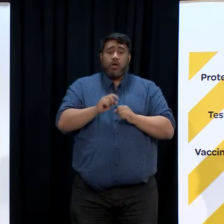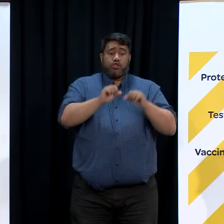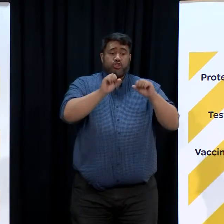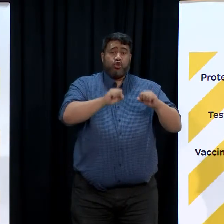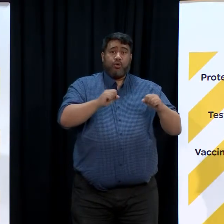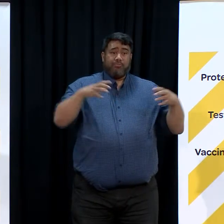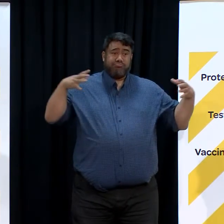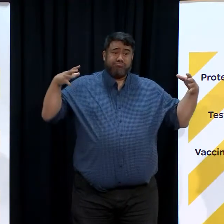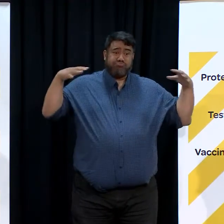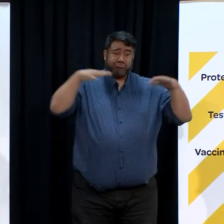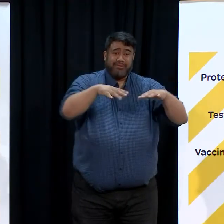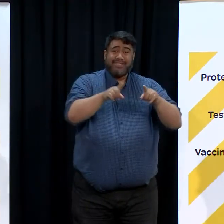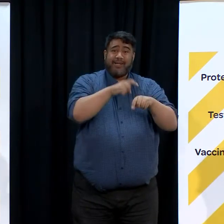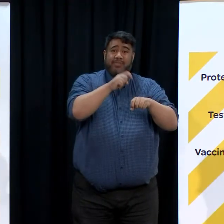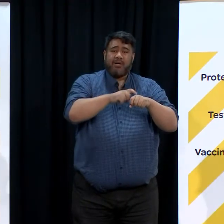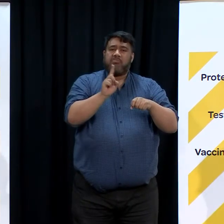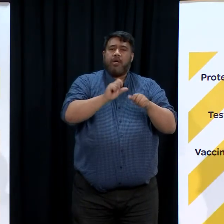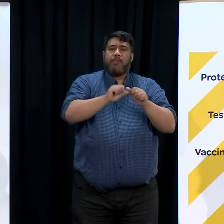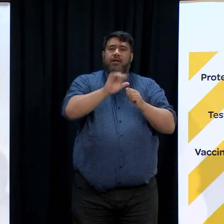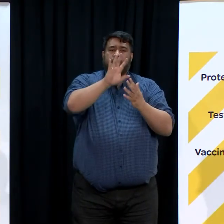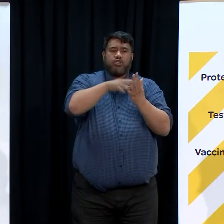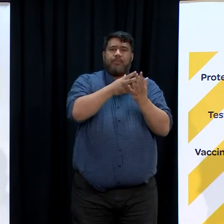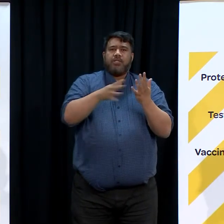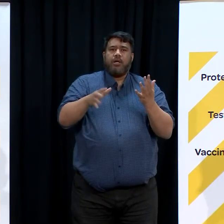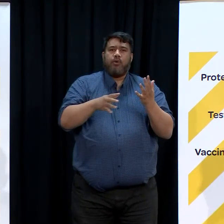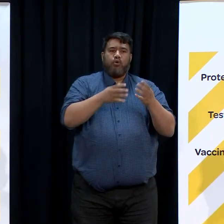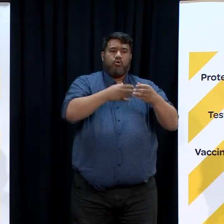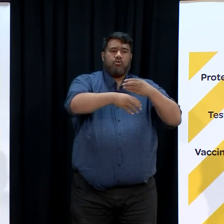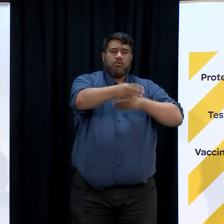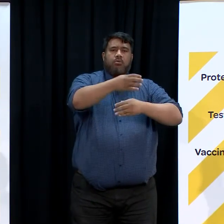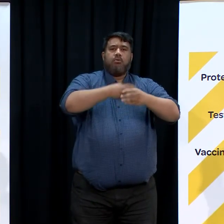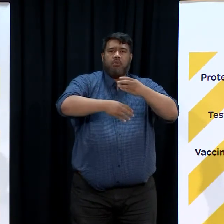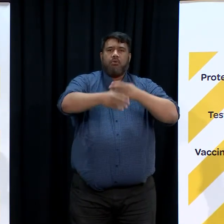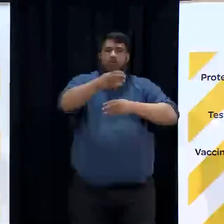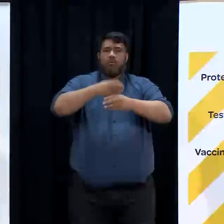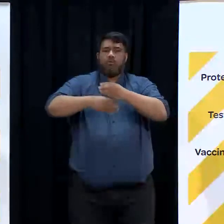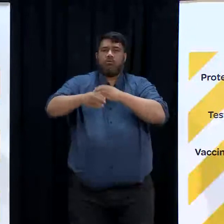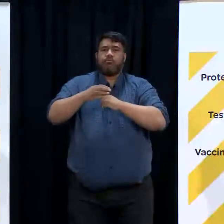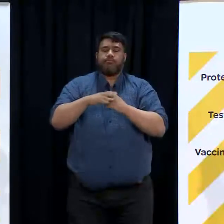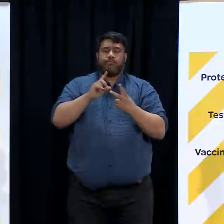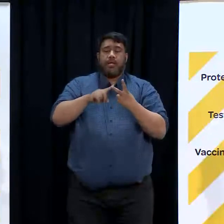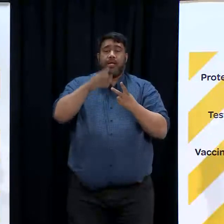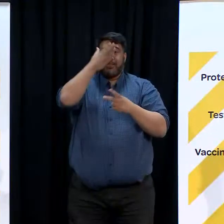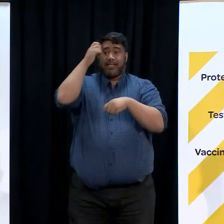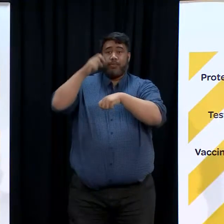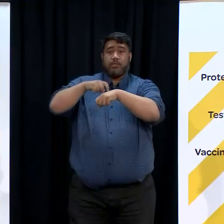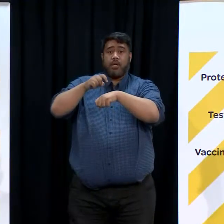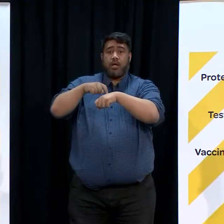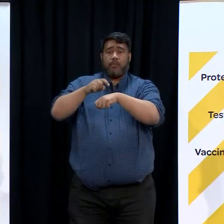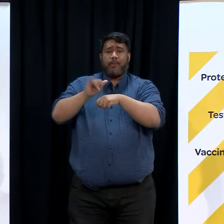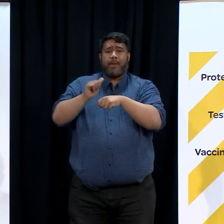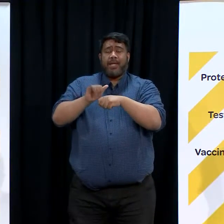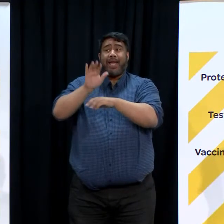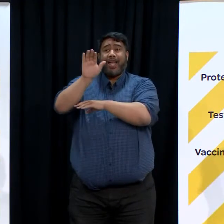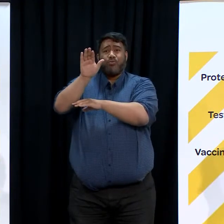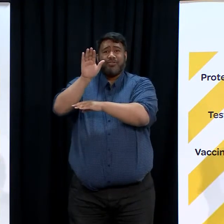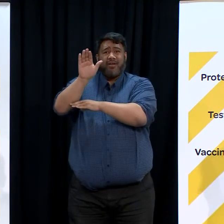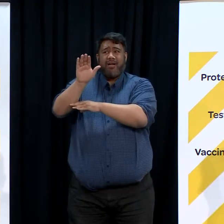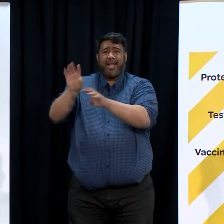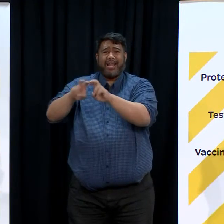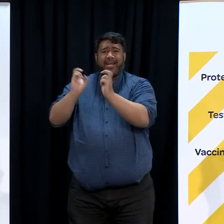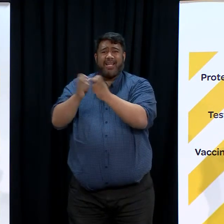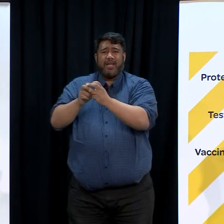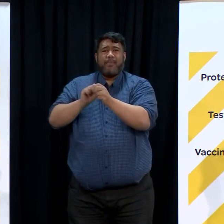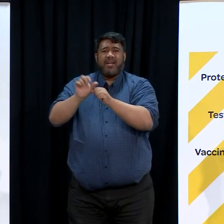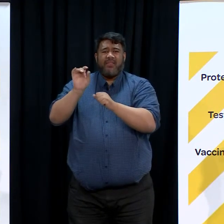to reduce numbers on site at any given time. In the warmer summer months, education outside the classroom in an outdoor environment where it